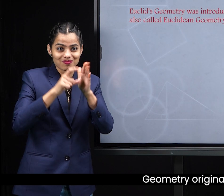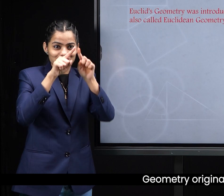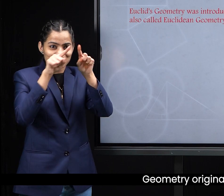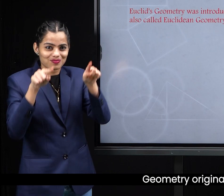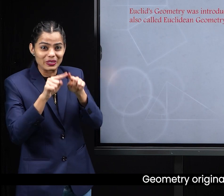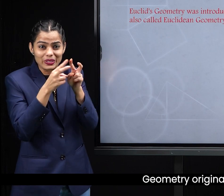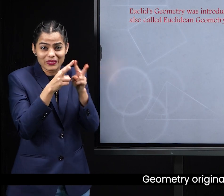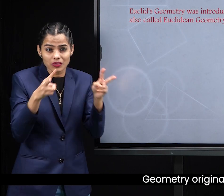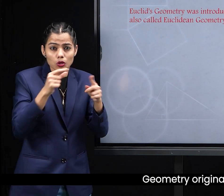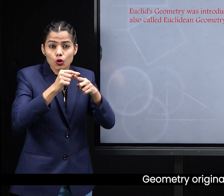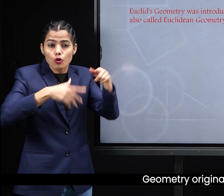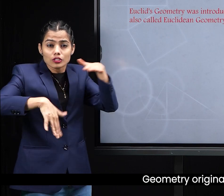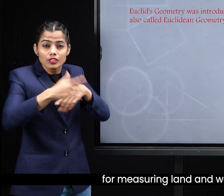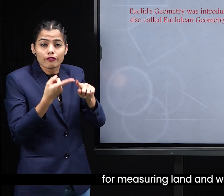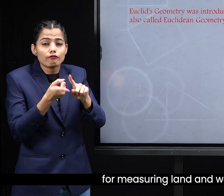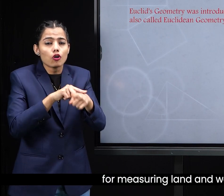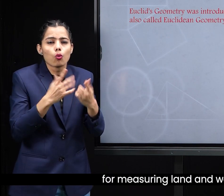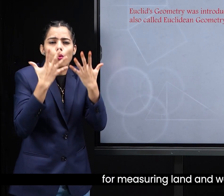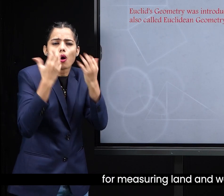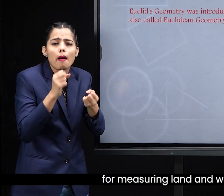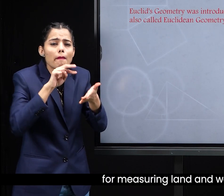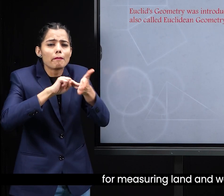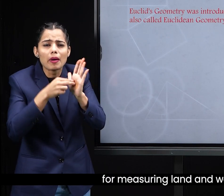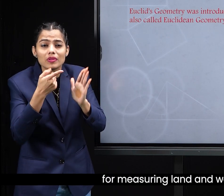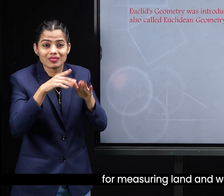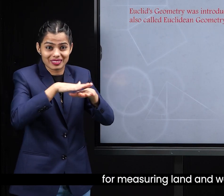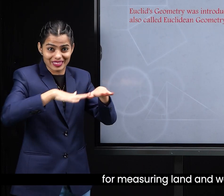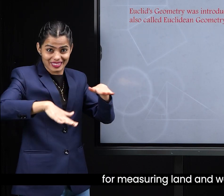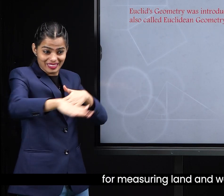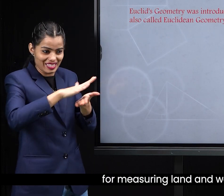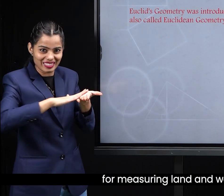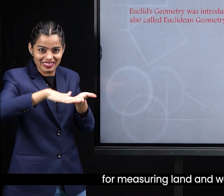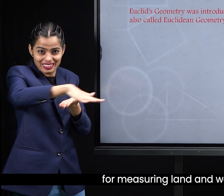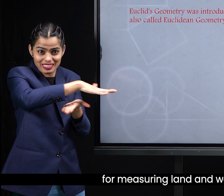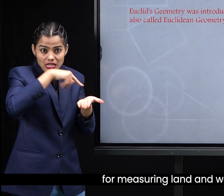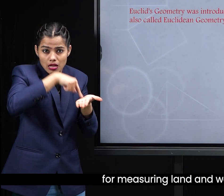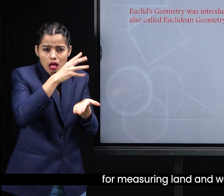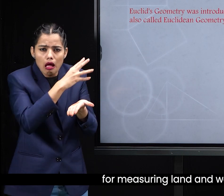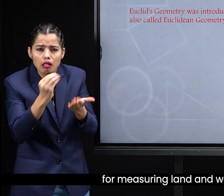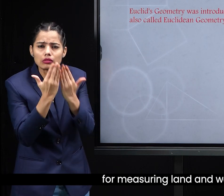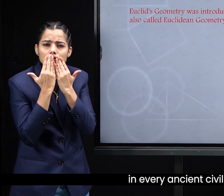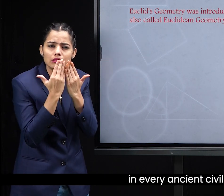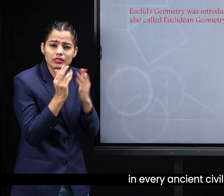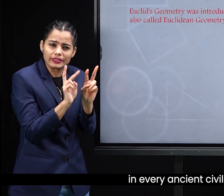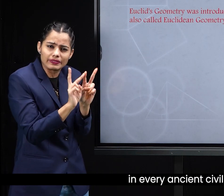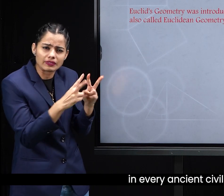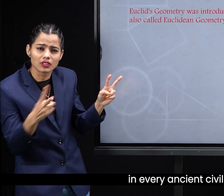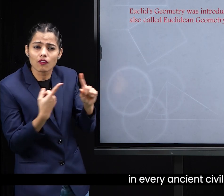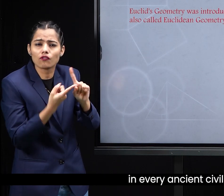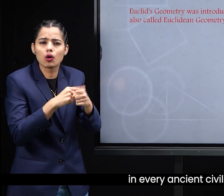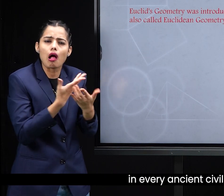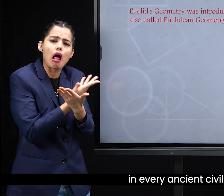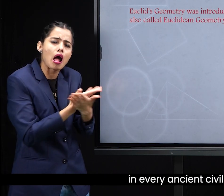Geometry originated from the need for measuring land and was studied in various forms in